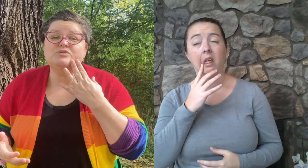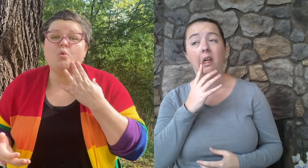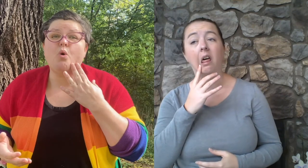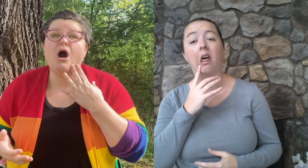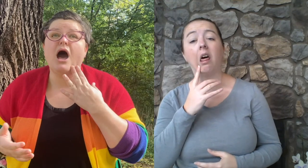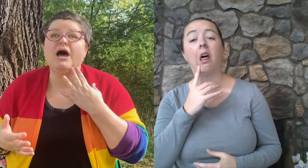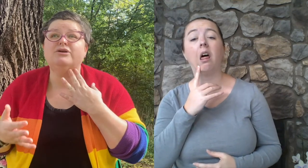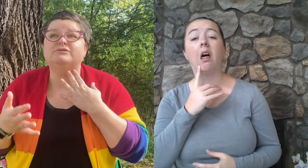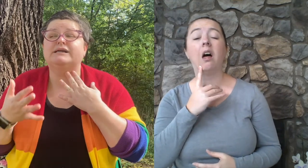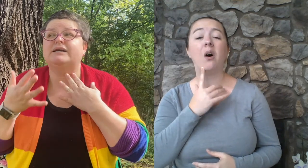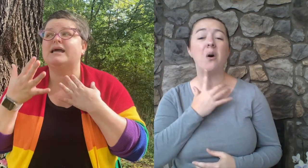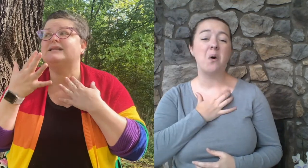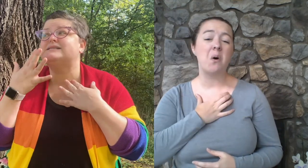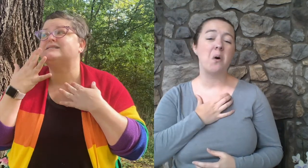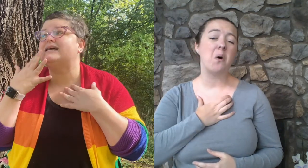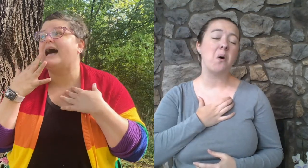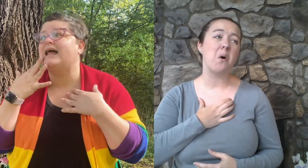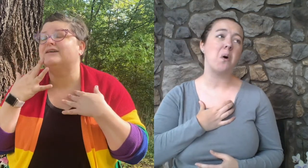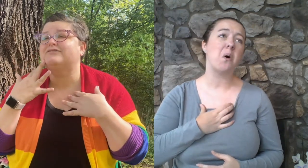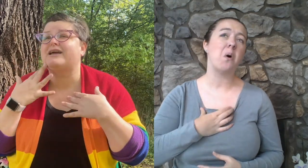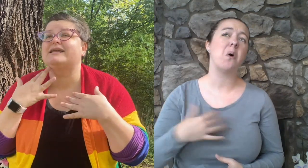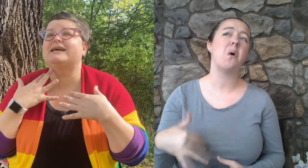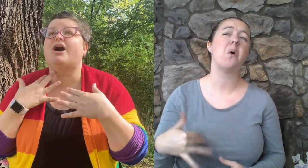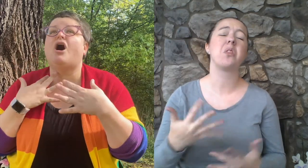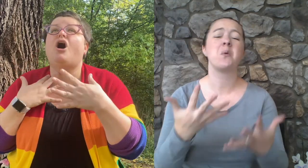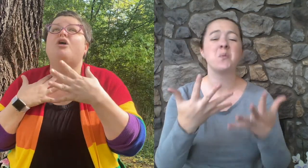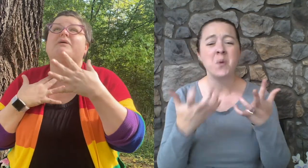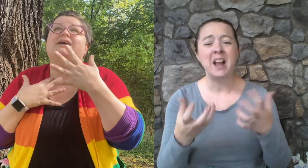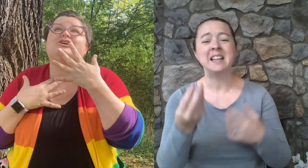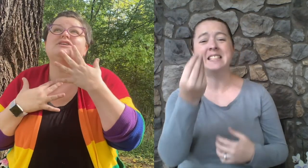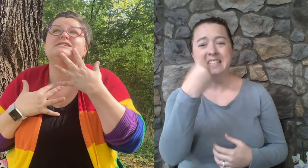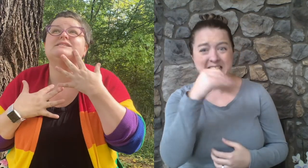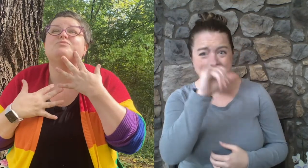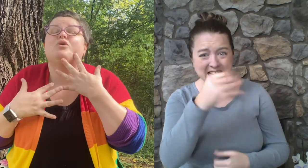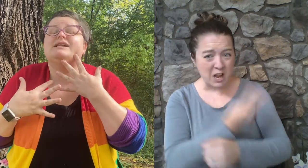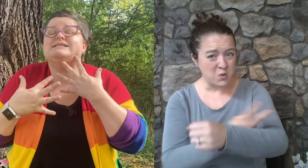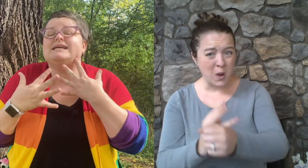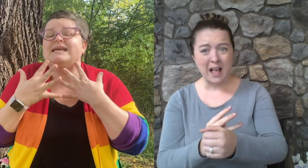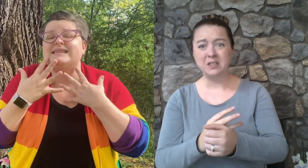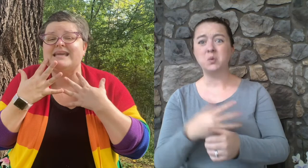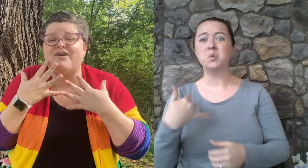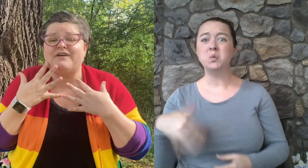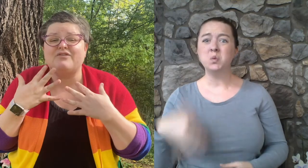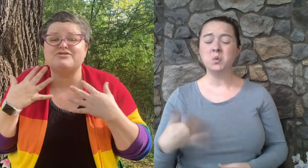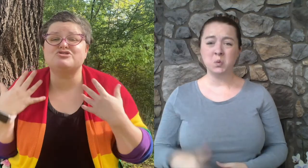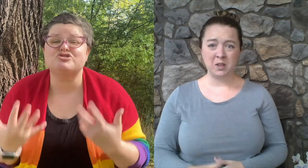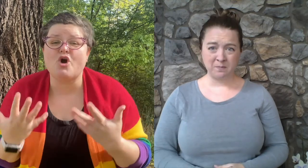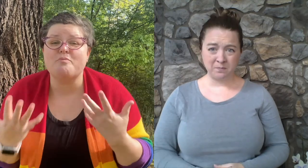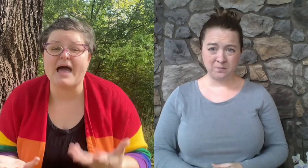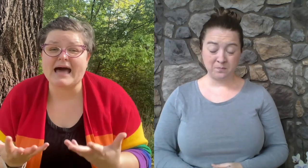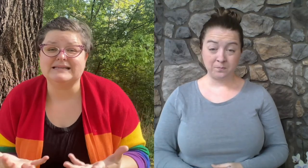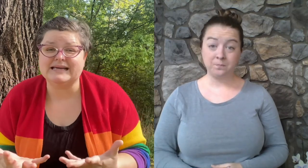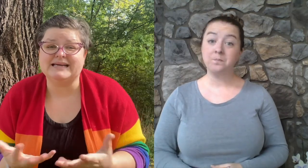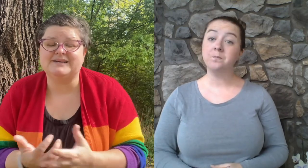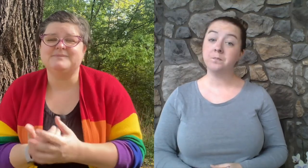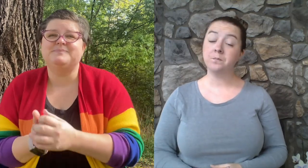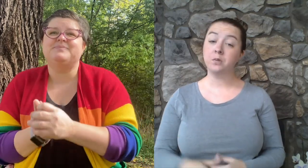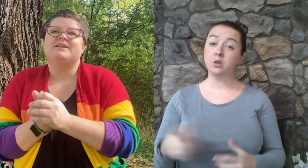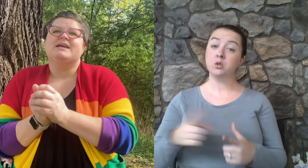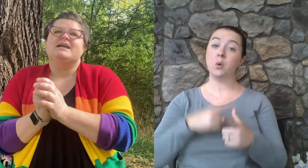was watering and salivating. Oh my goodness, they wanted to eat the alfalfa so